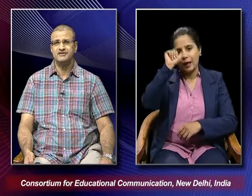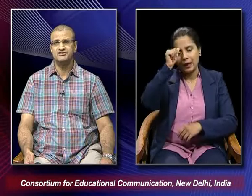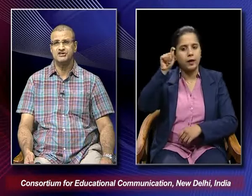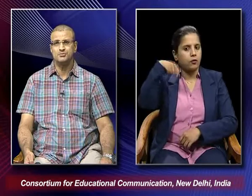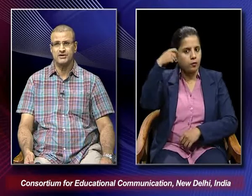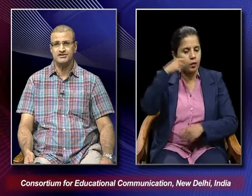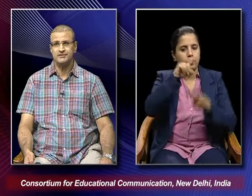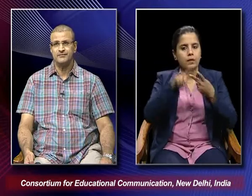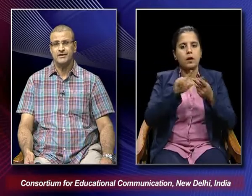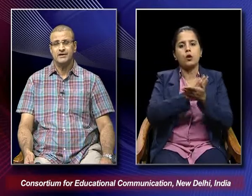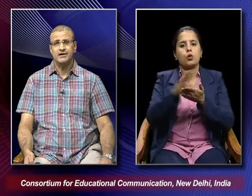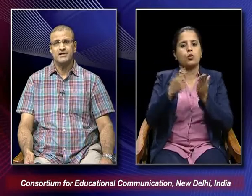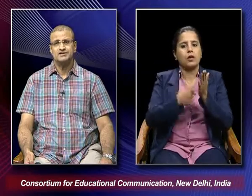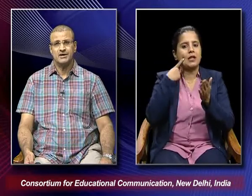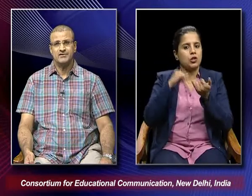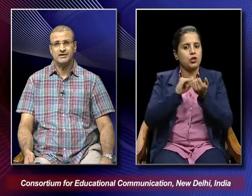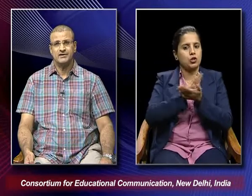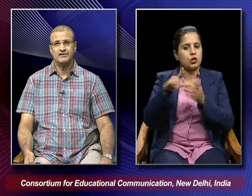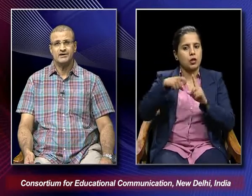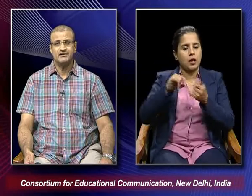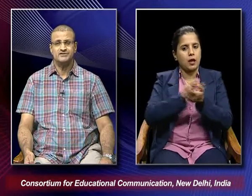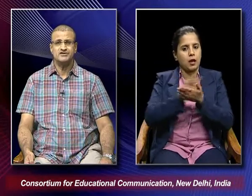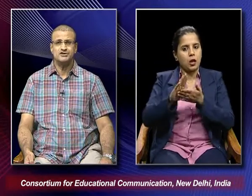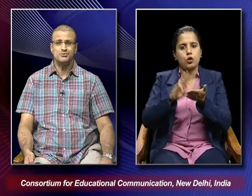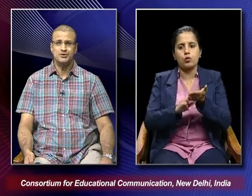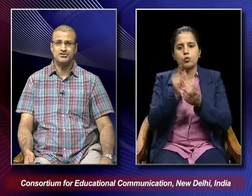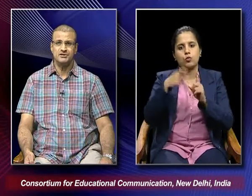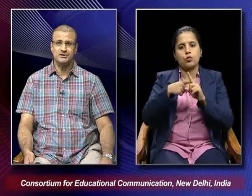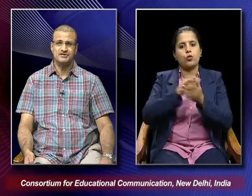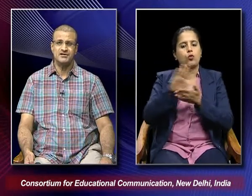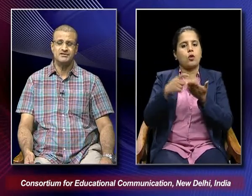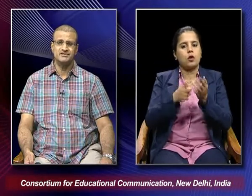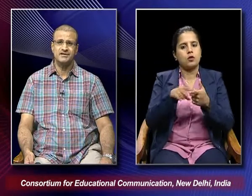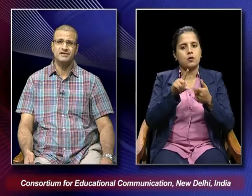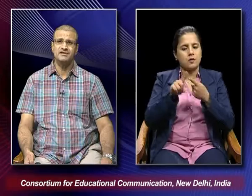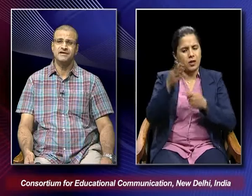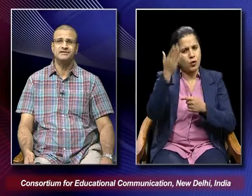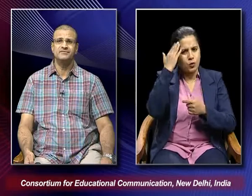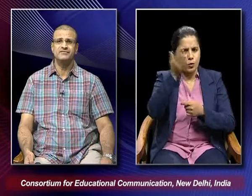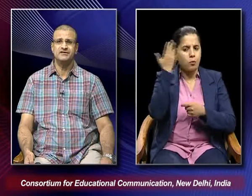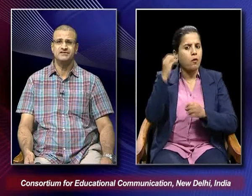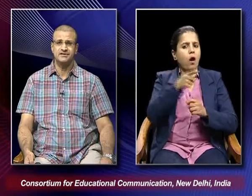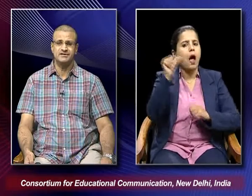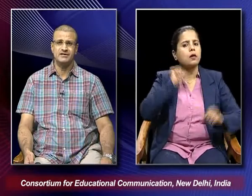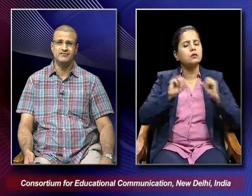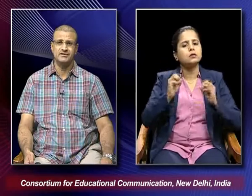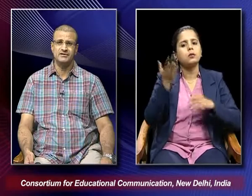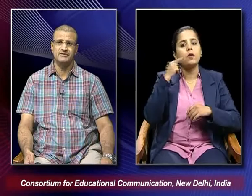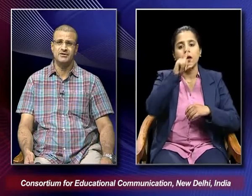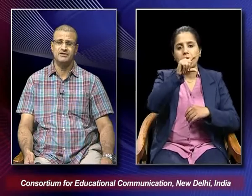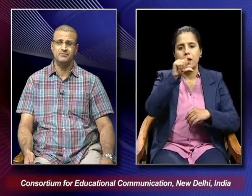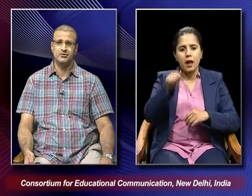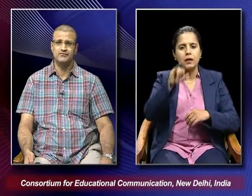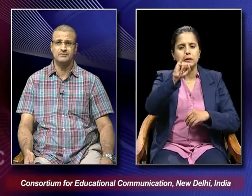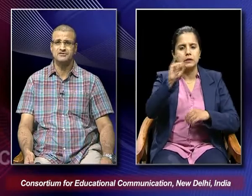and Hrishikesh Mukherjee. As we are aware that Hrishikesh Mukherjee started his career in 1950s, and thereafter he